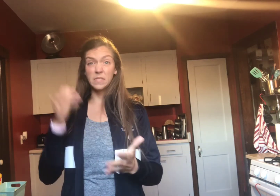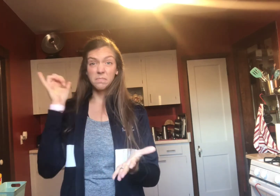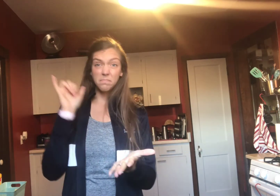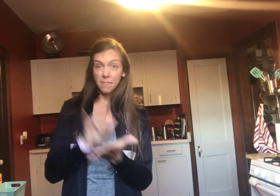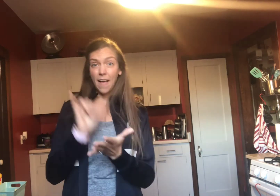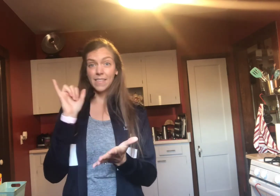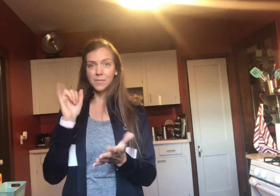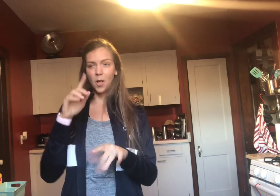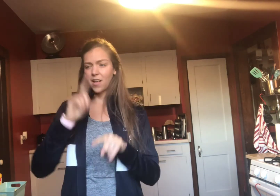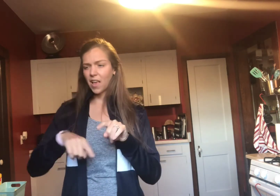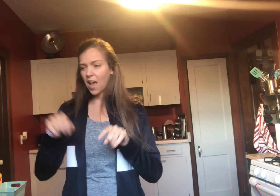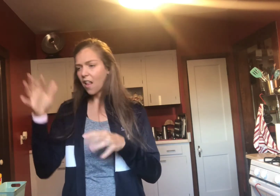tell them apart.